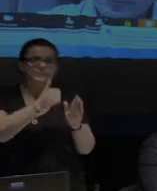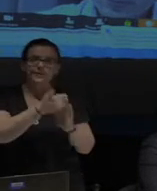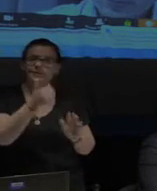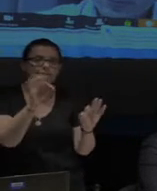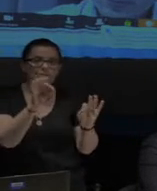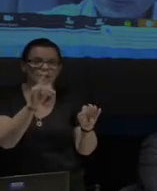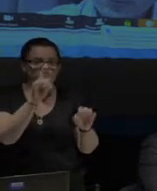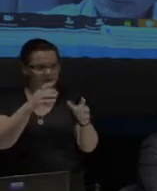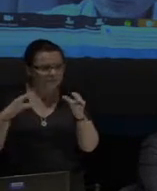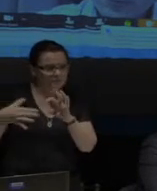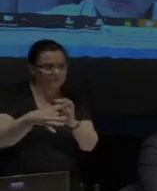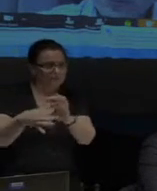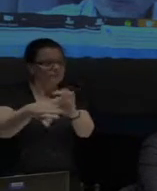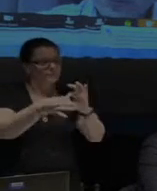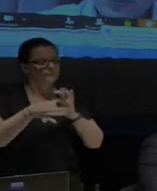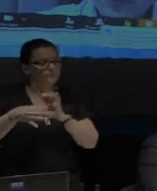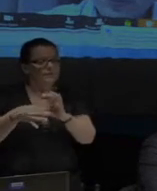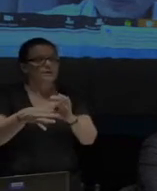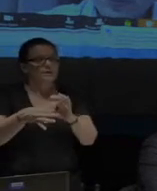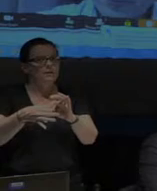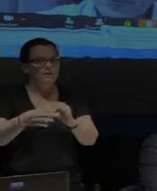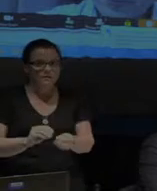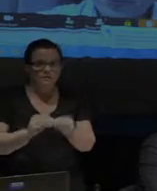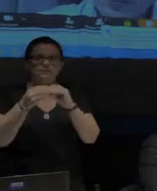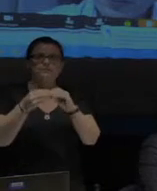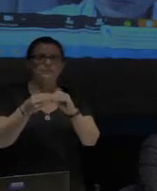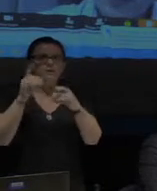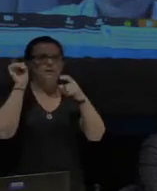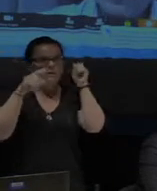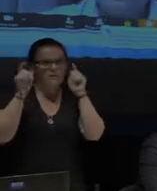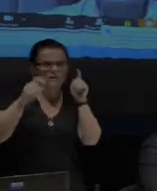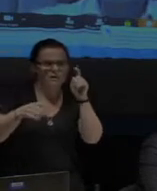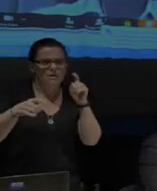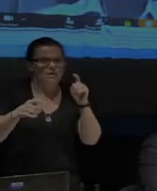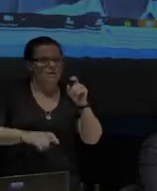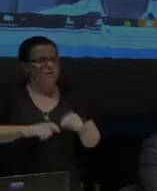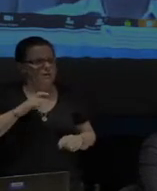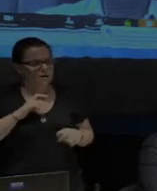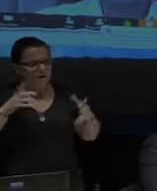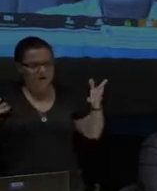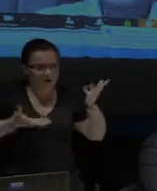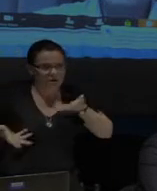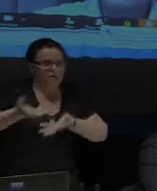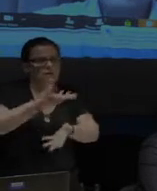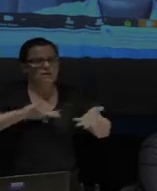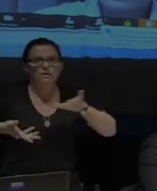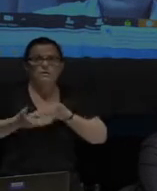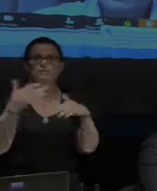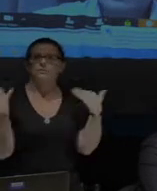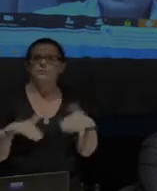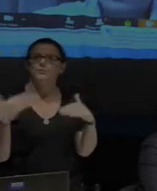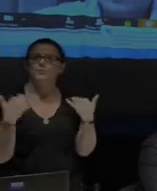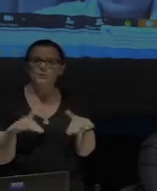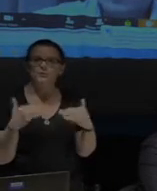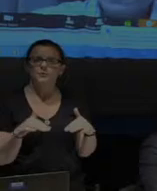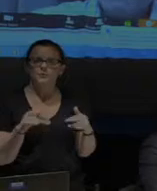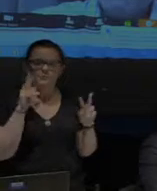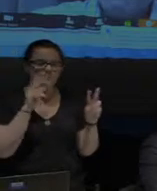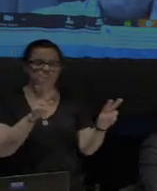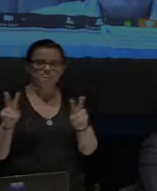together into a team setting and the creativity and innovation and confidence building that happens in that setting is just magical to